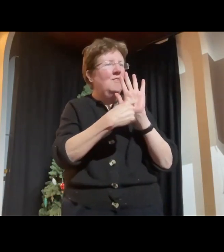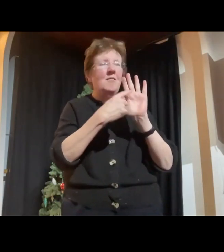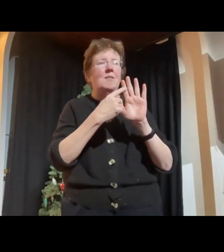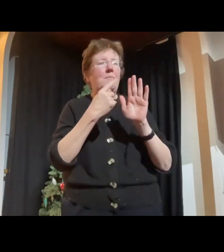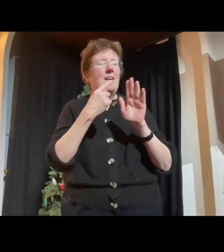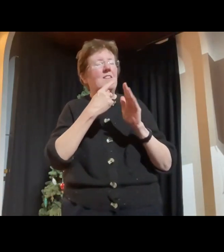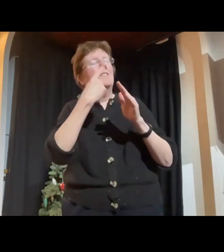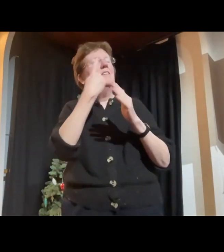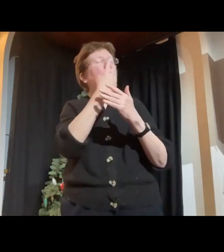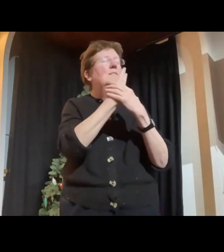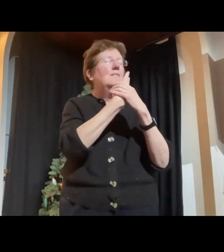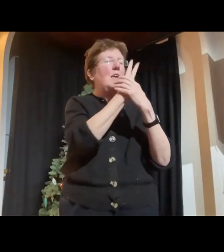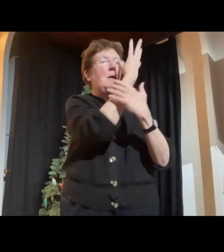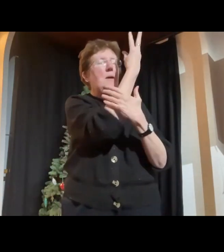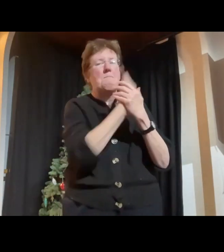that bilingualism model